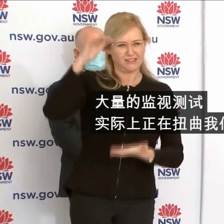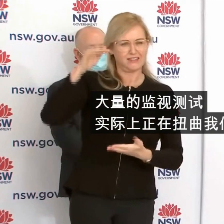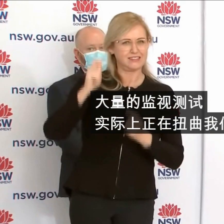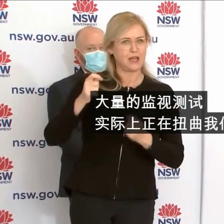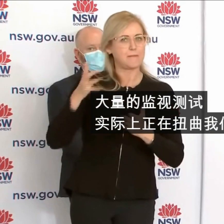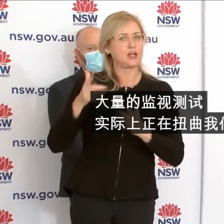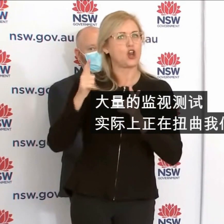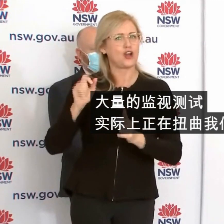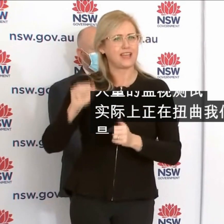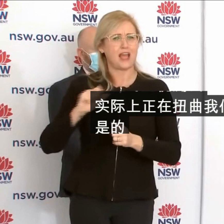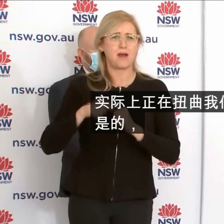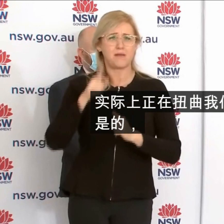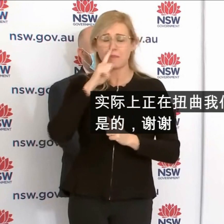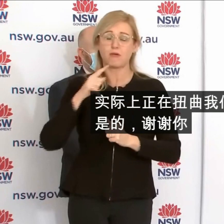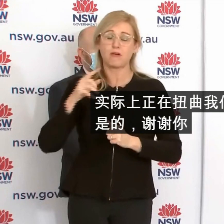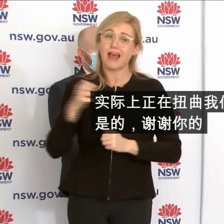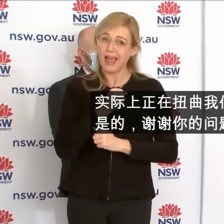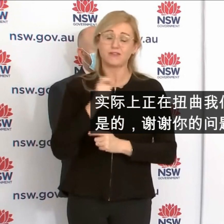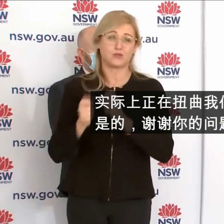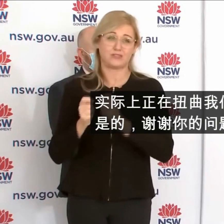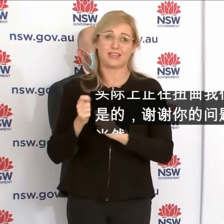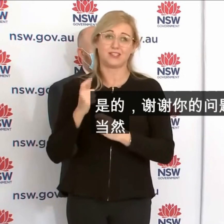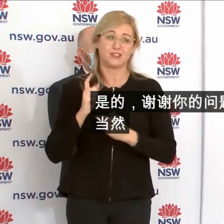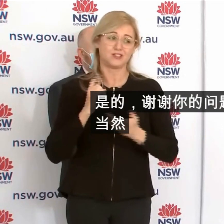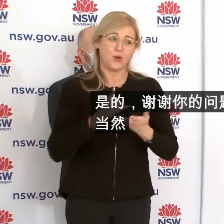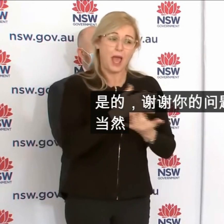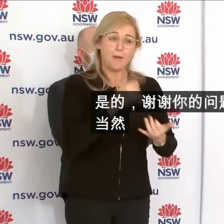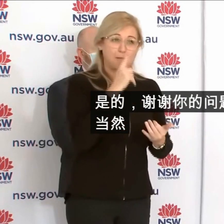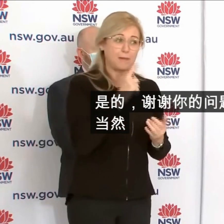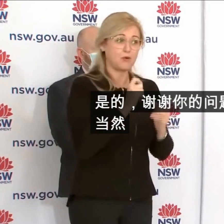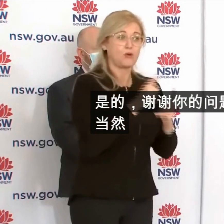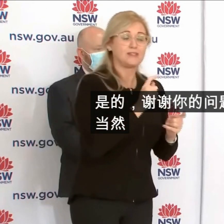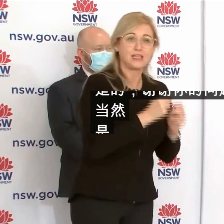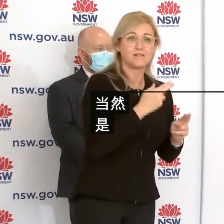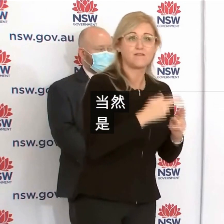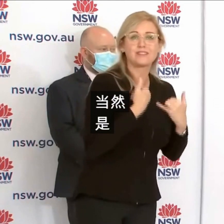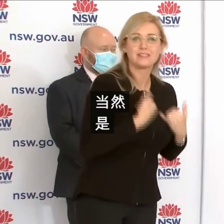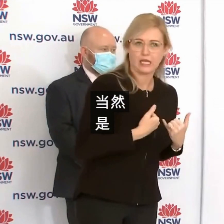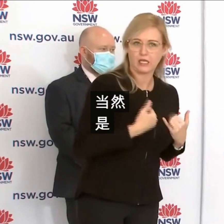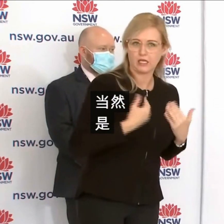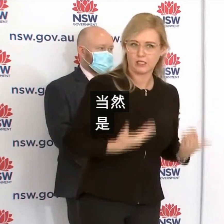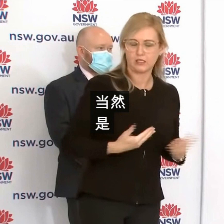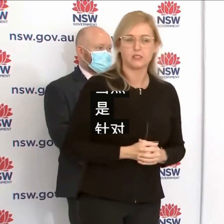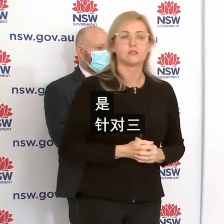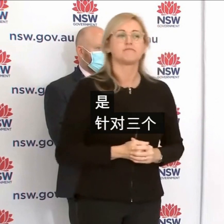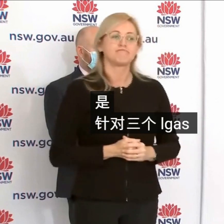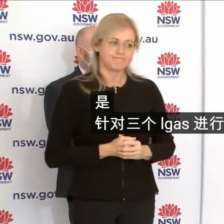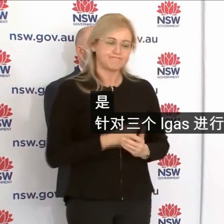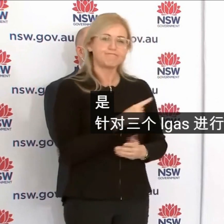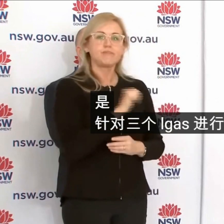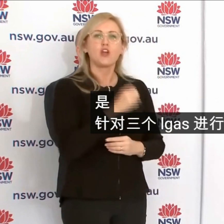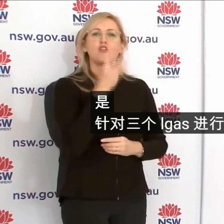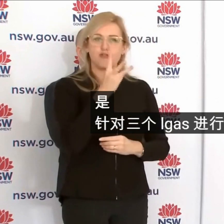skewing our results? Yes, thank you for the question. Certainly with the surveillance testing that is in place for